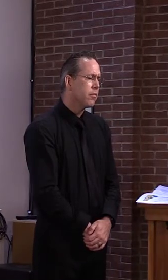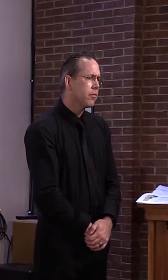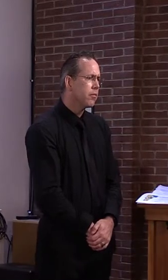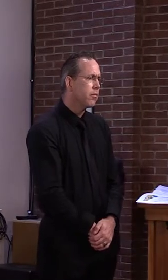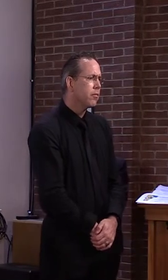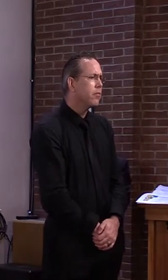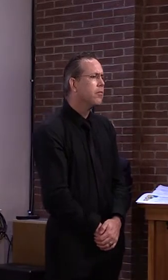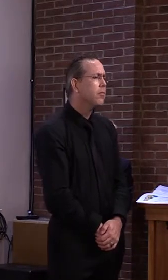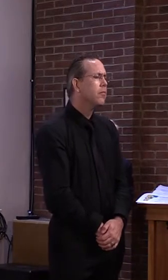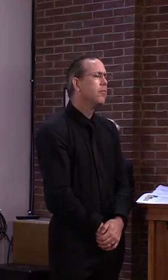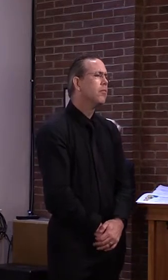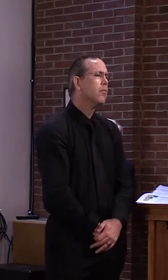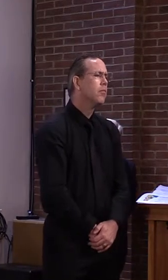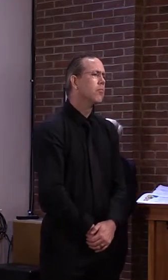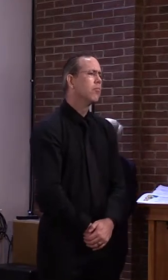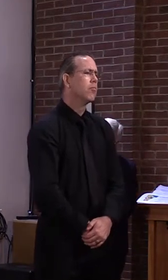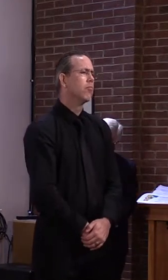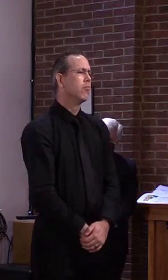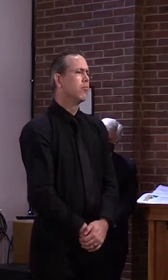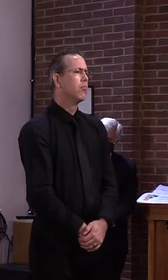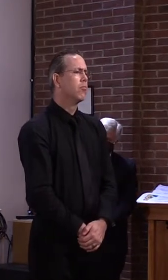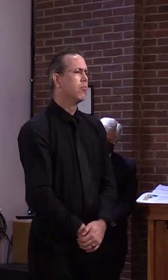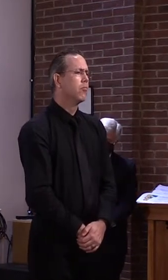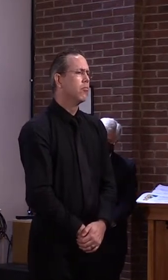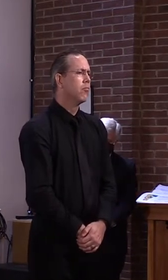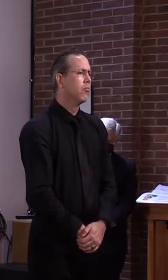comorbidities or underlying health conditions.